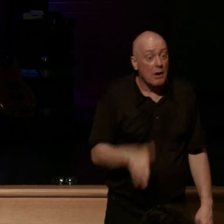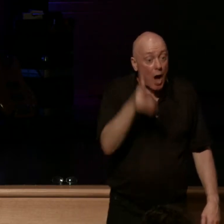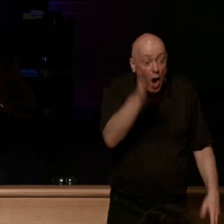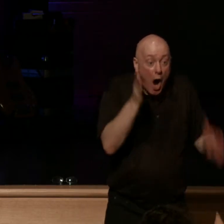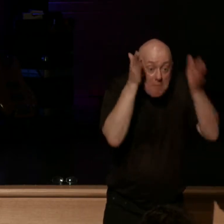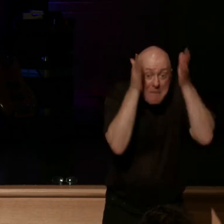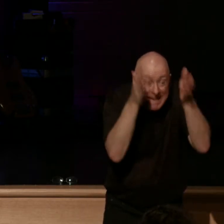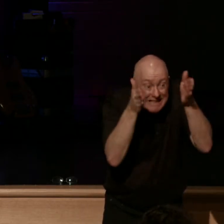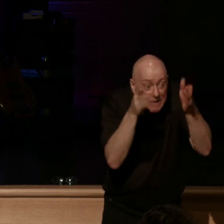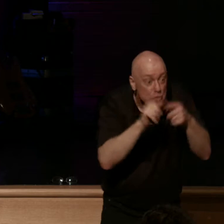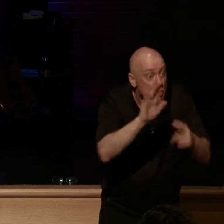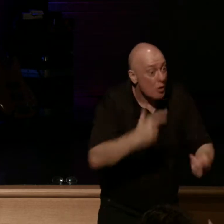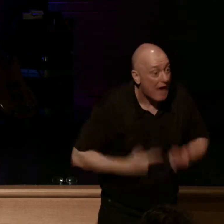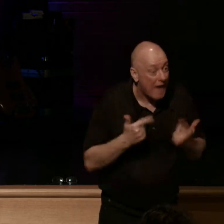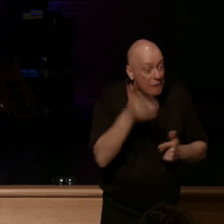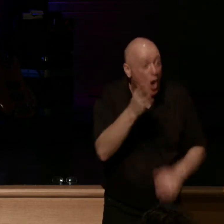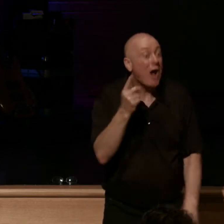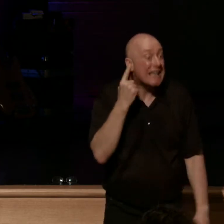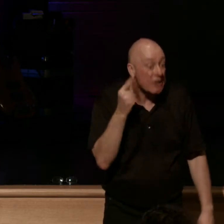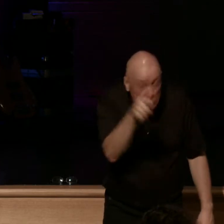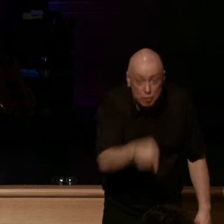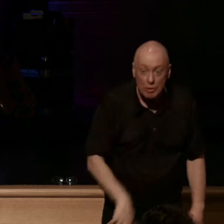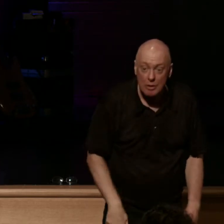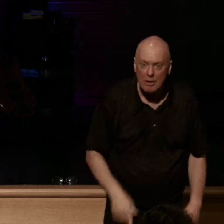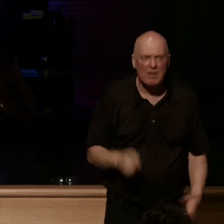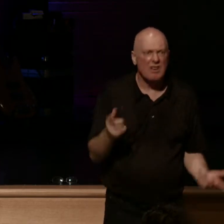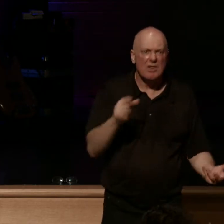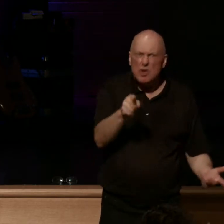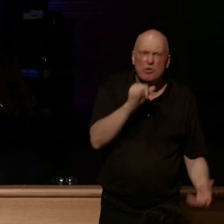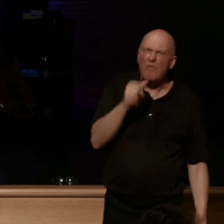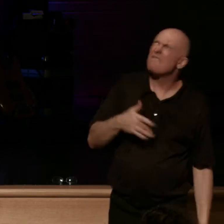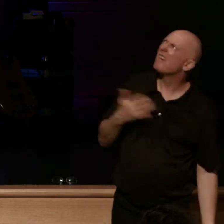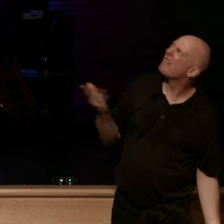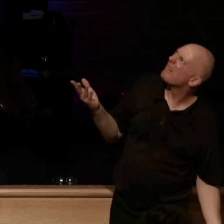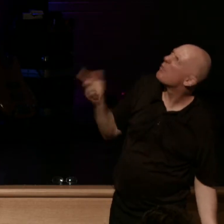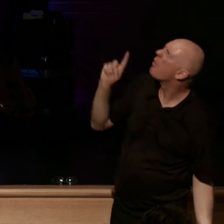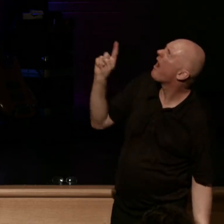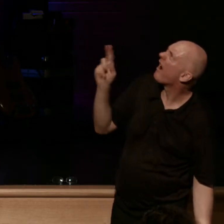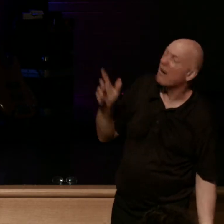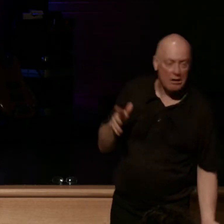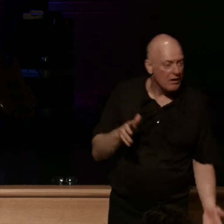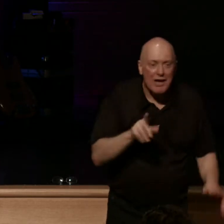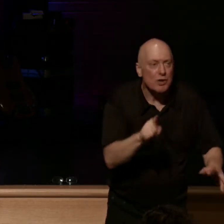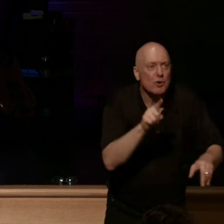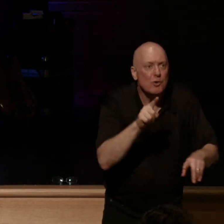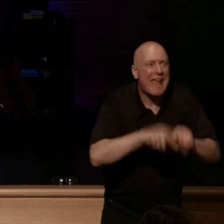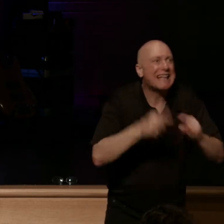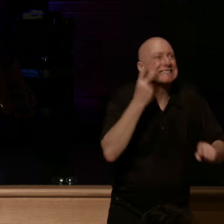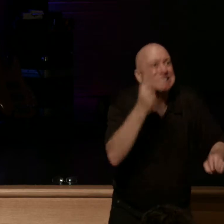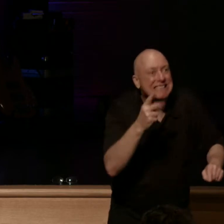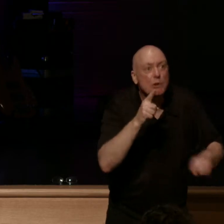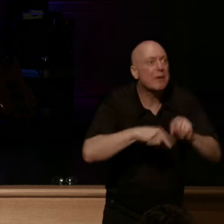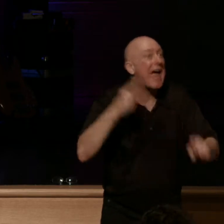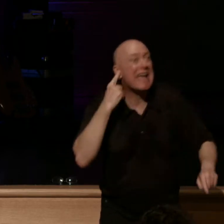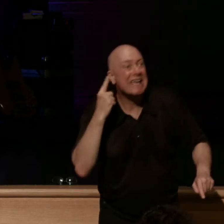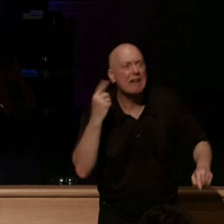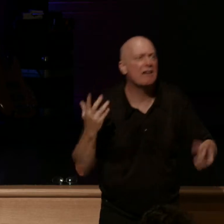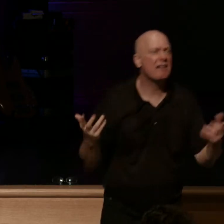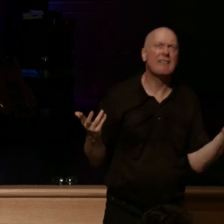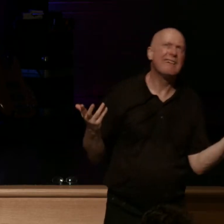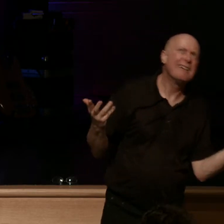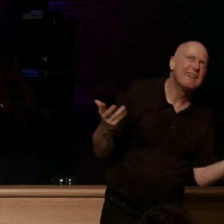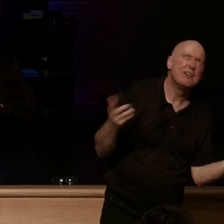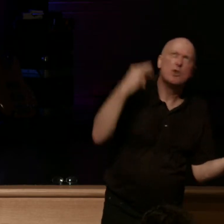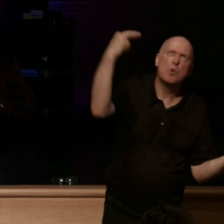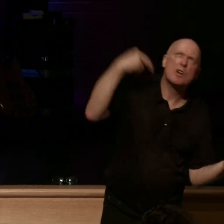attention. He says, I hear you. You may not feel like he hears you. You may not see the signs that you want to see to indicate that he